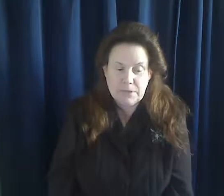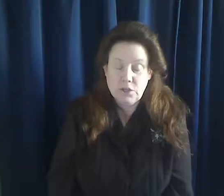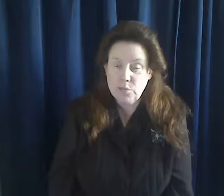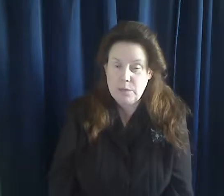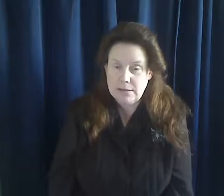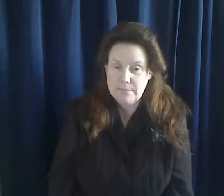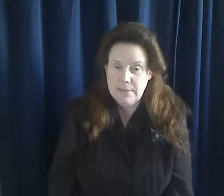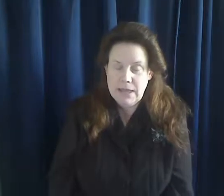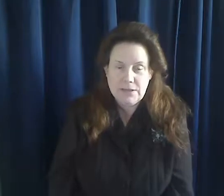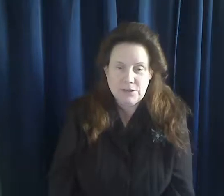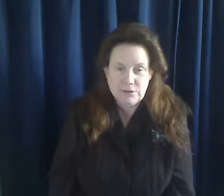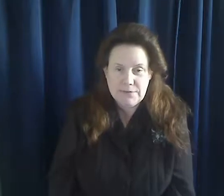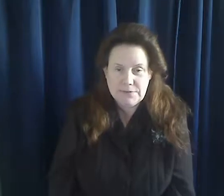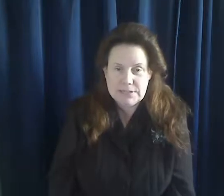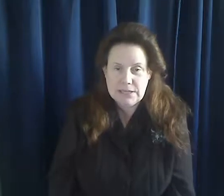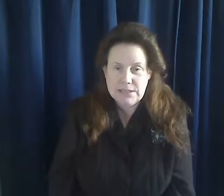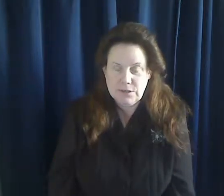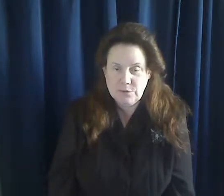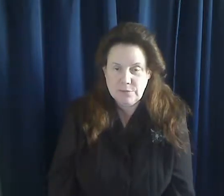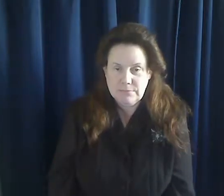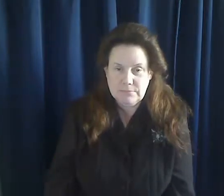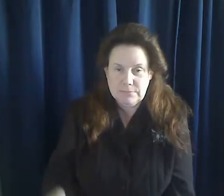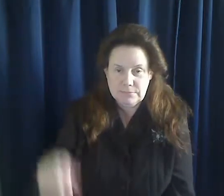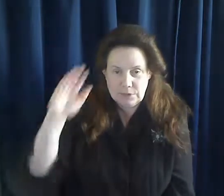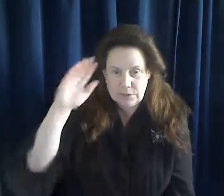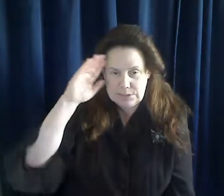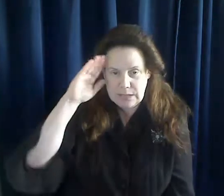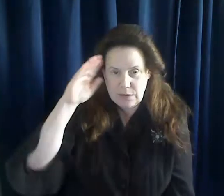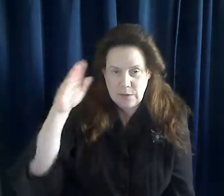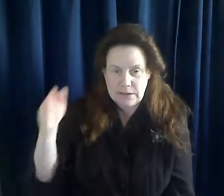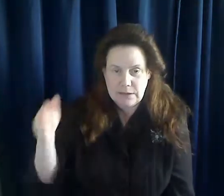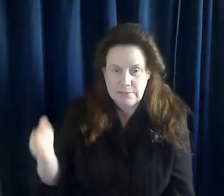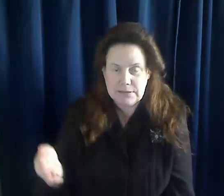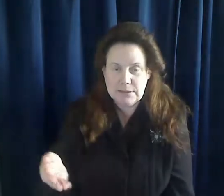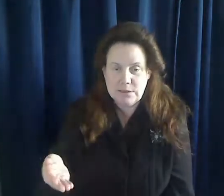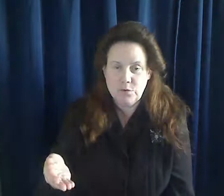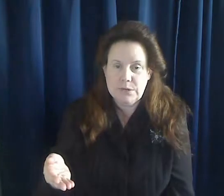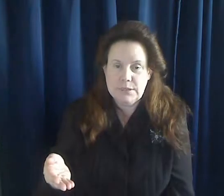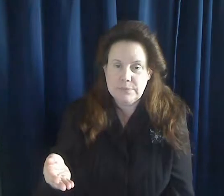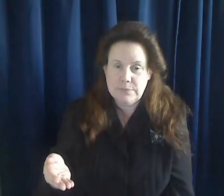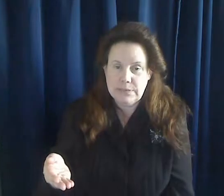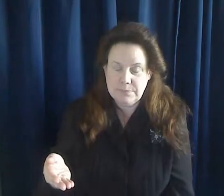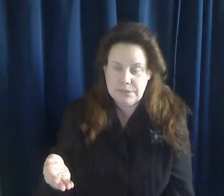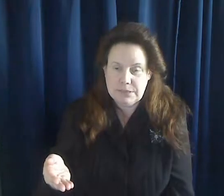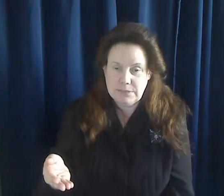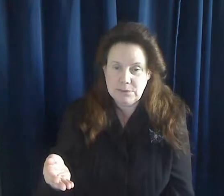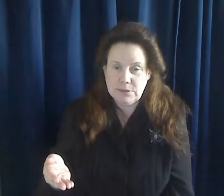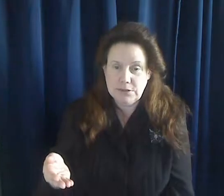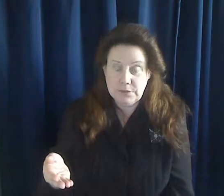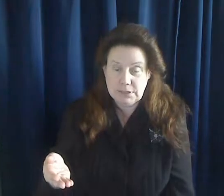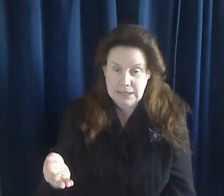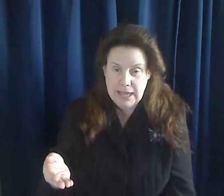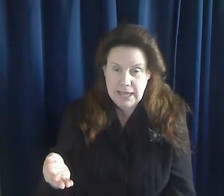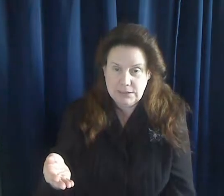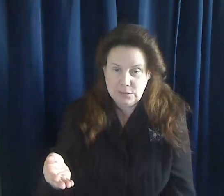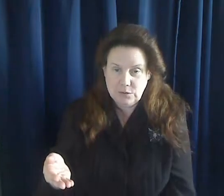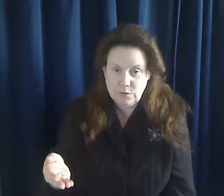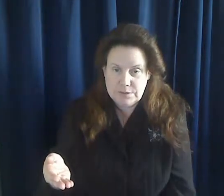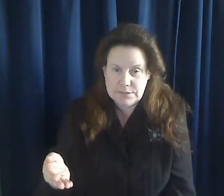You're welcome. And you don't have to sign you. You just say welcome. The you is implied because I'm looking directly at you or the